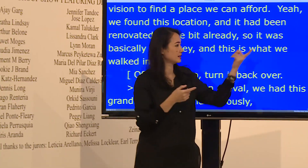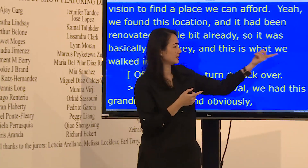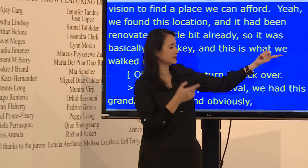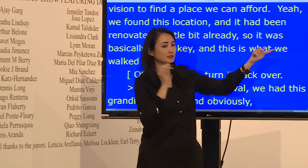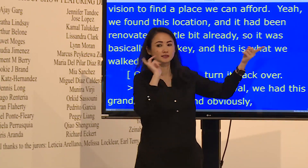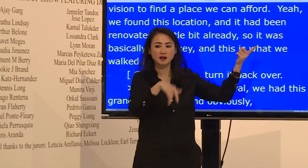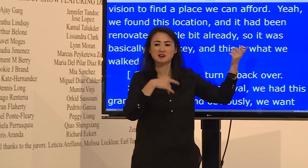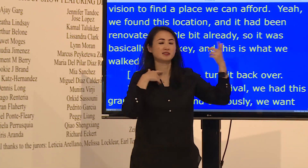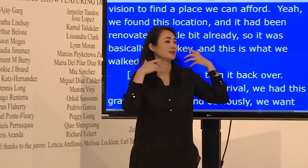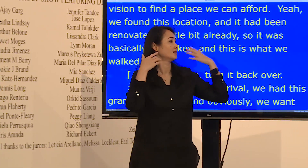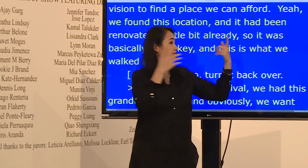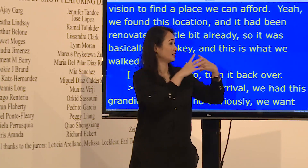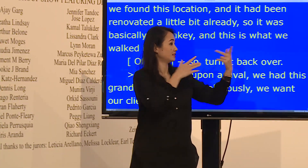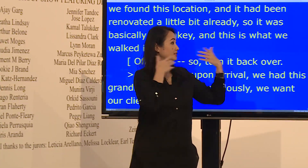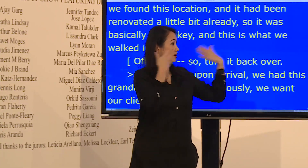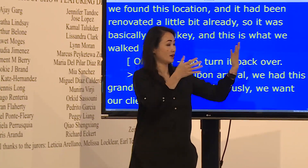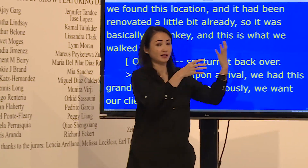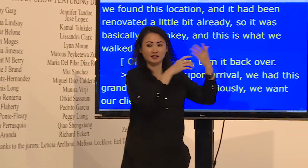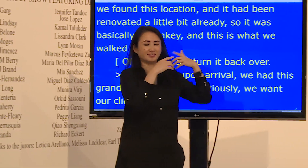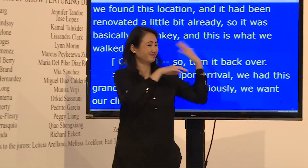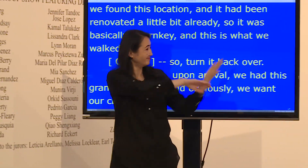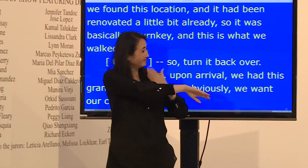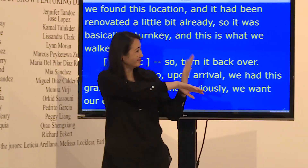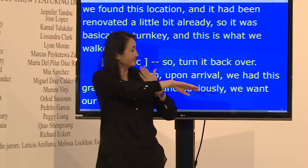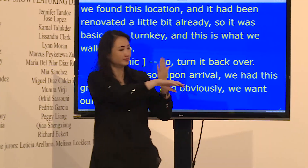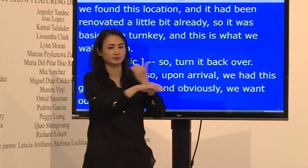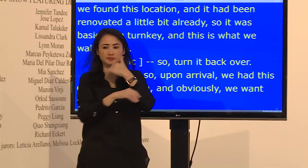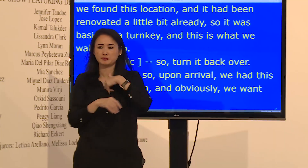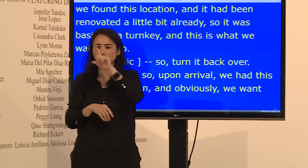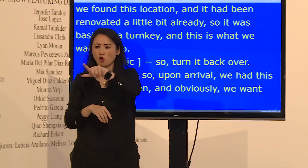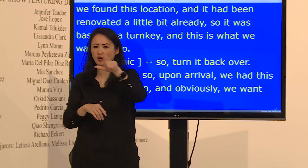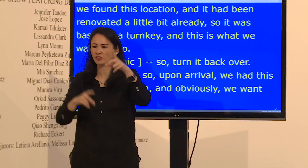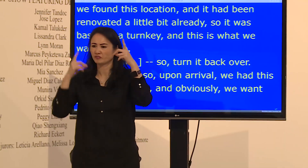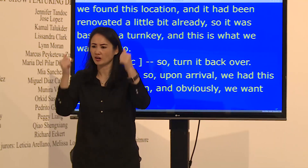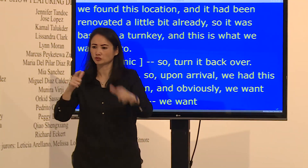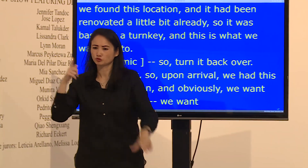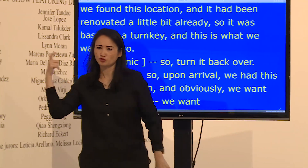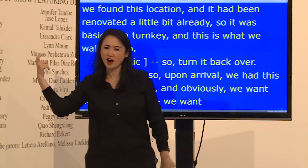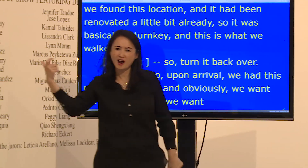be friendly. Upon arrival, we knew we needed to do a lot of renovation. We needed to